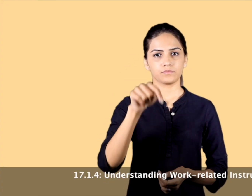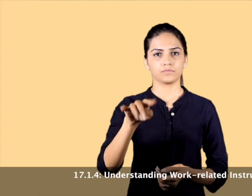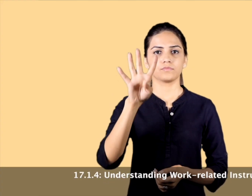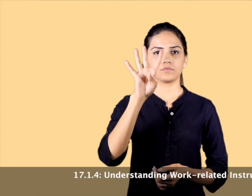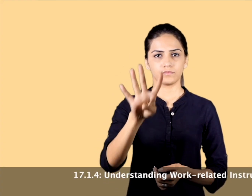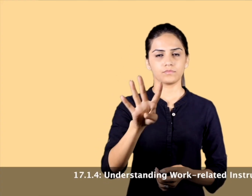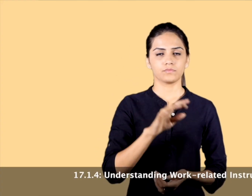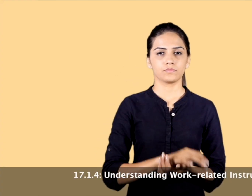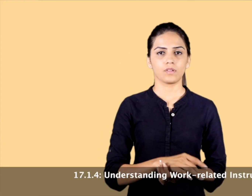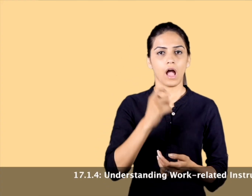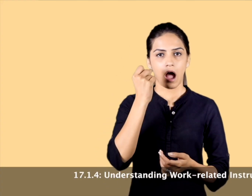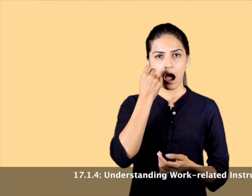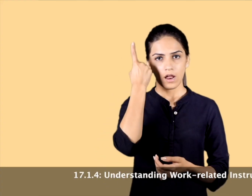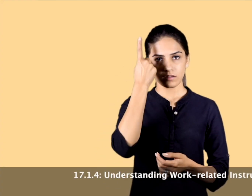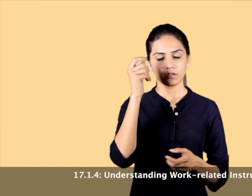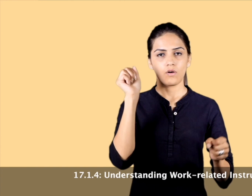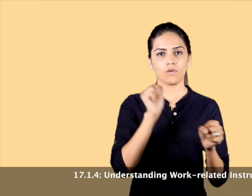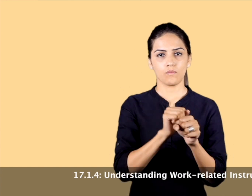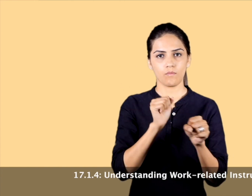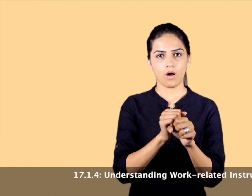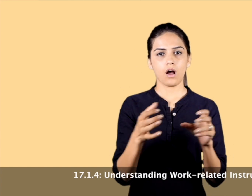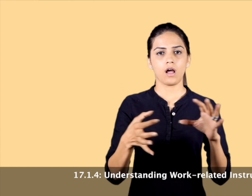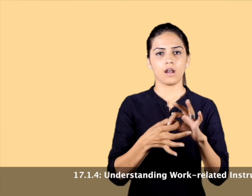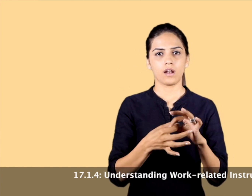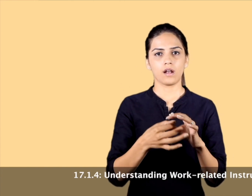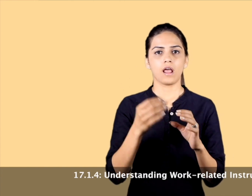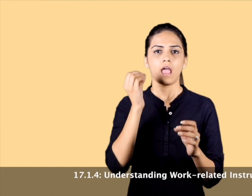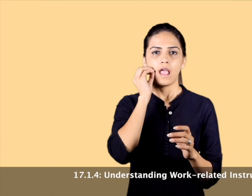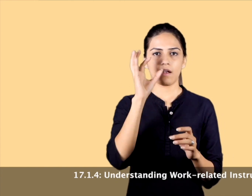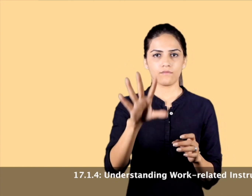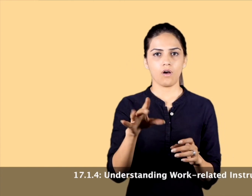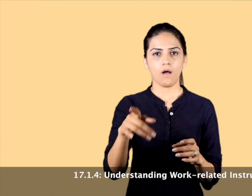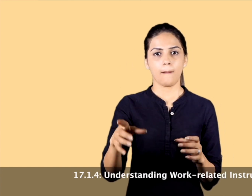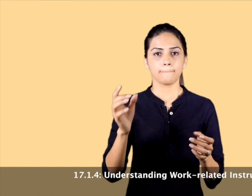17.1.4. Understanding work-related instructions.